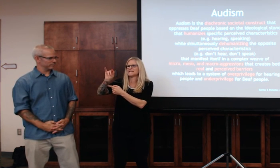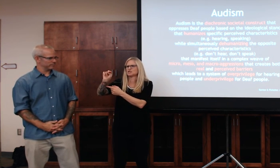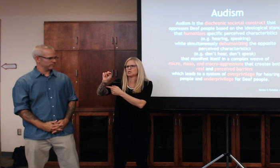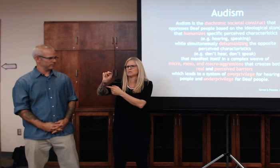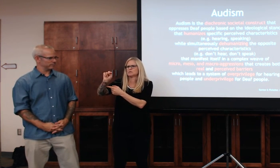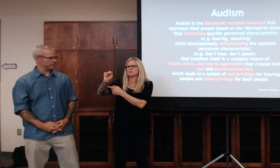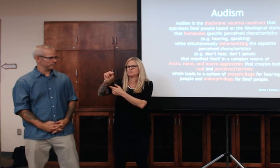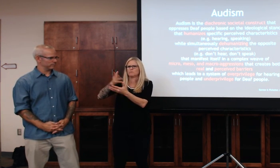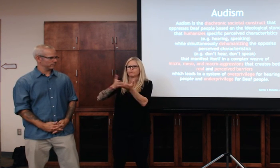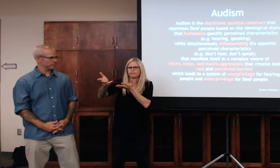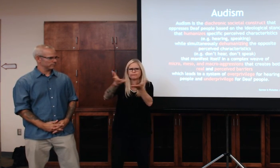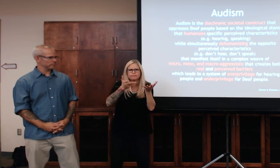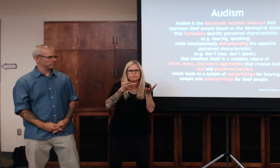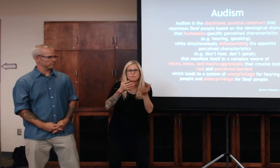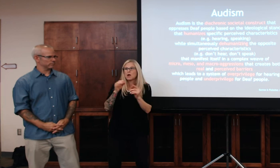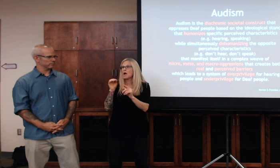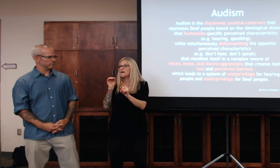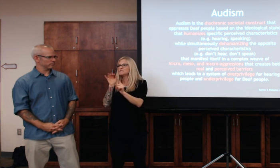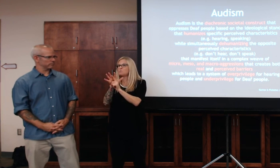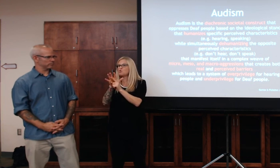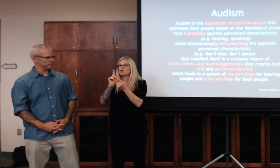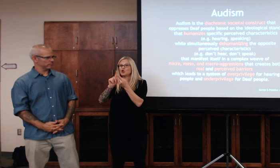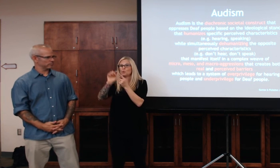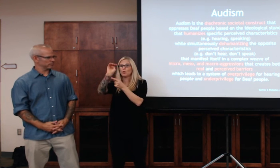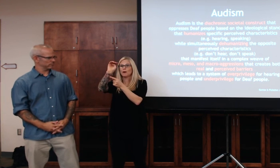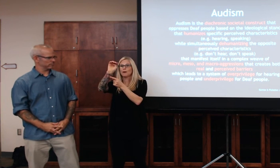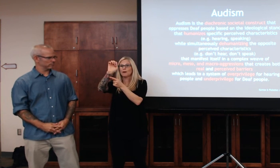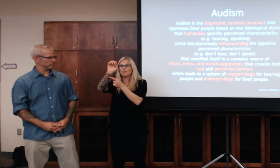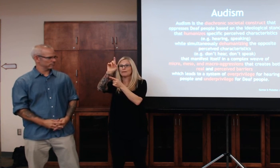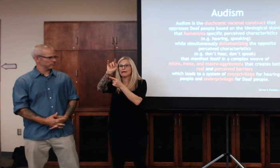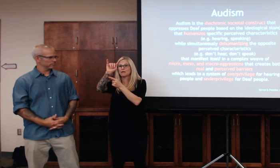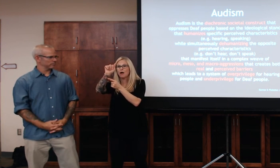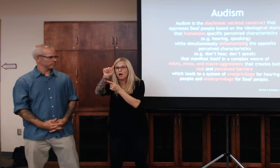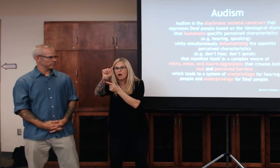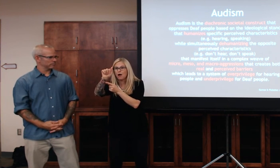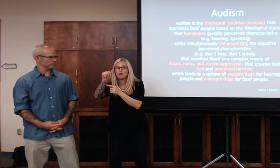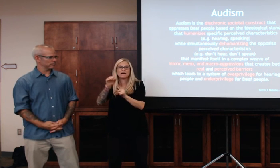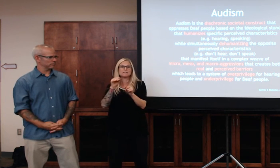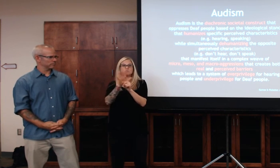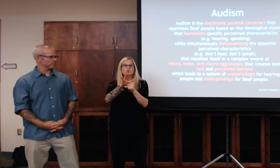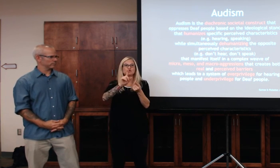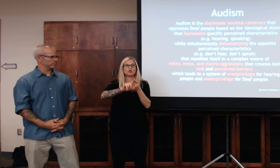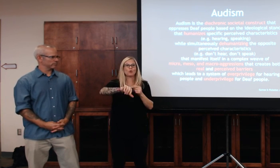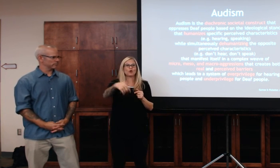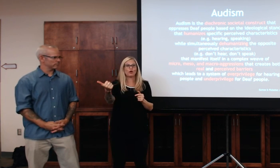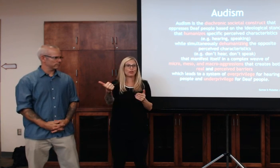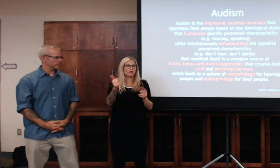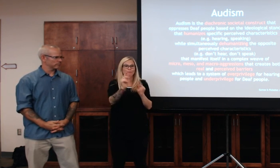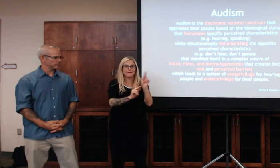through that socialization. The exposure to media, exposure to other